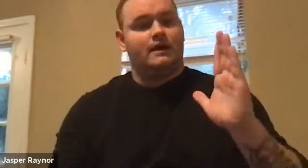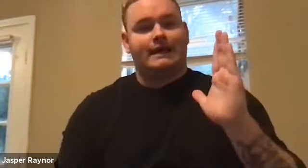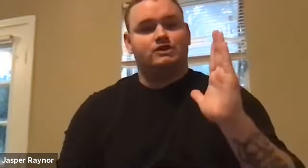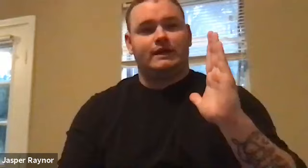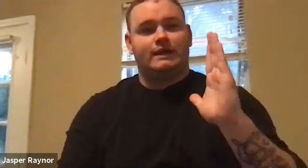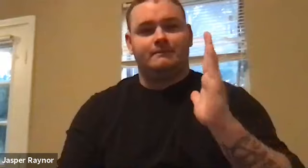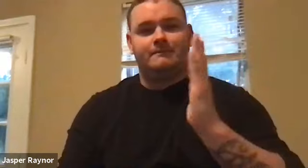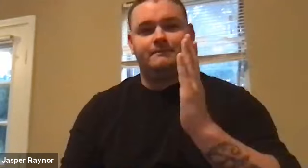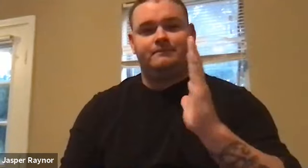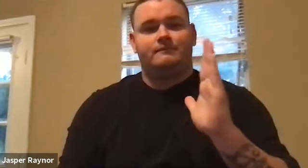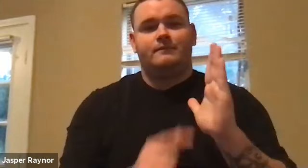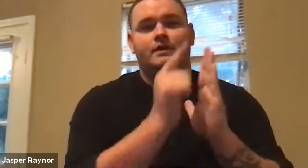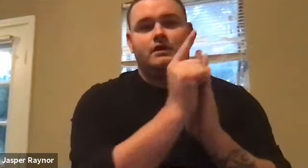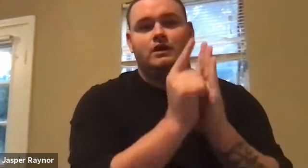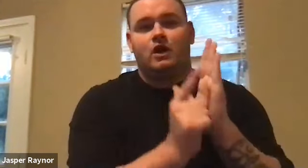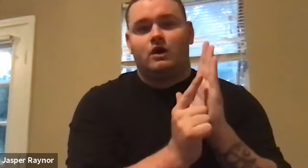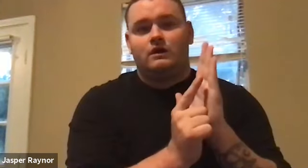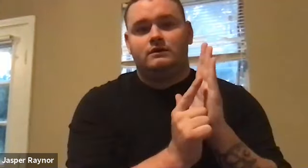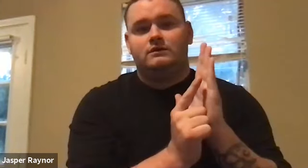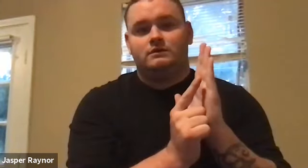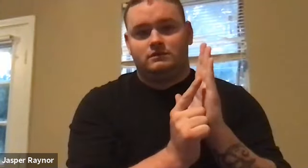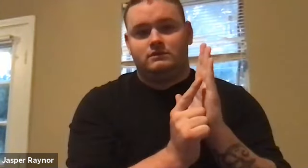Hand straight up. Law.